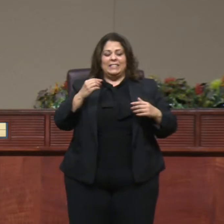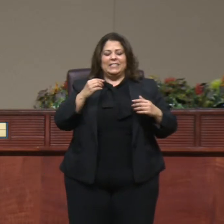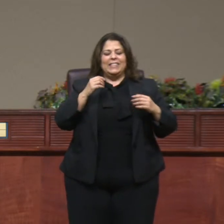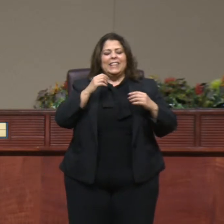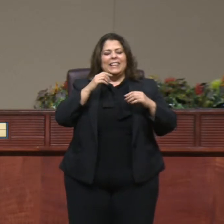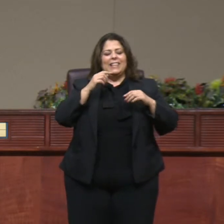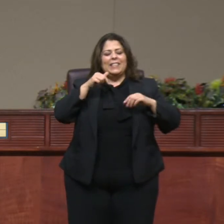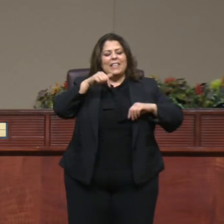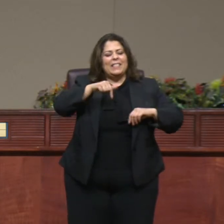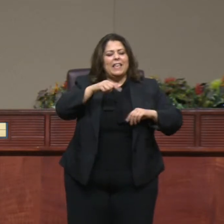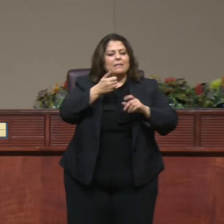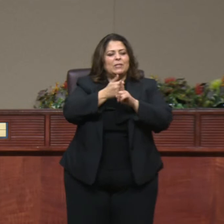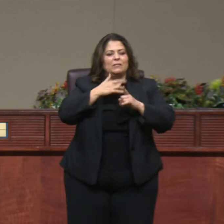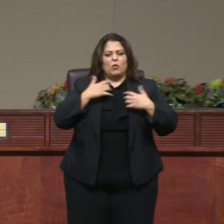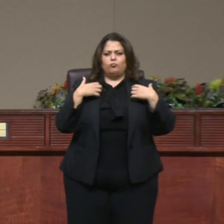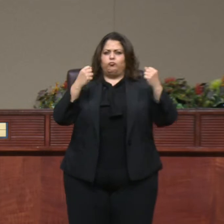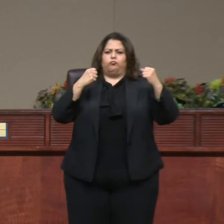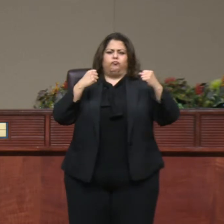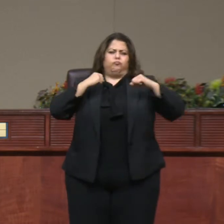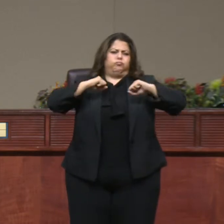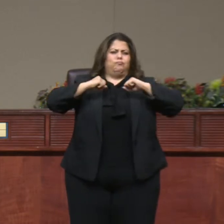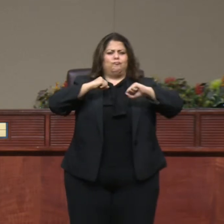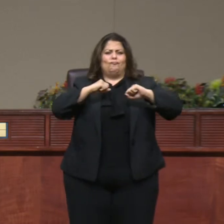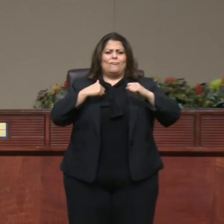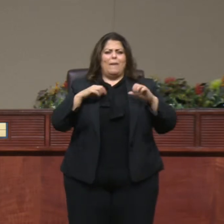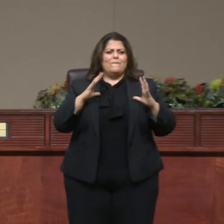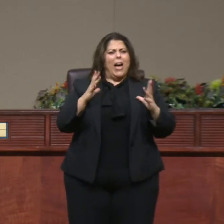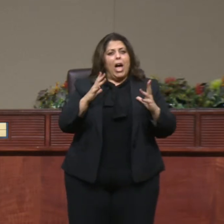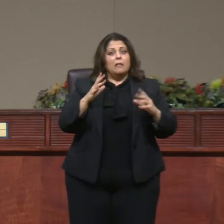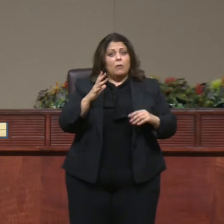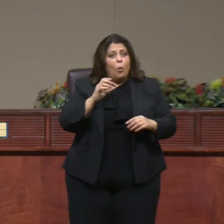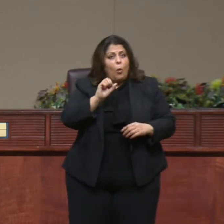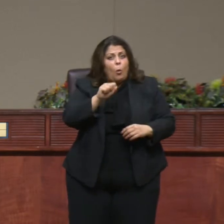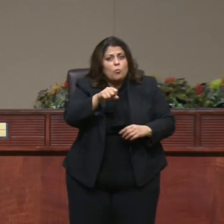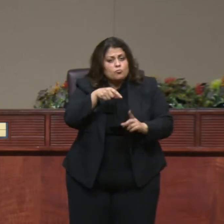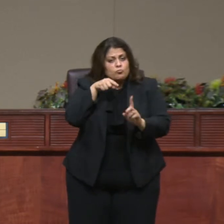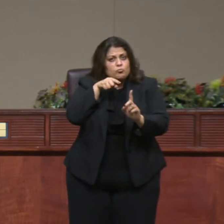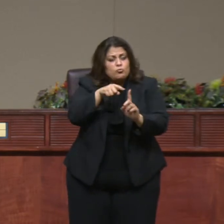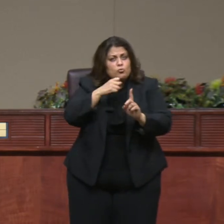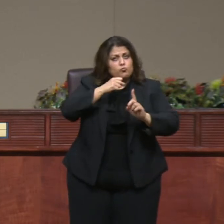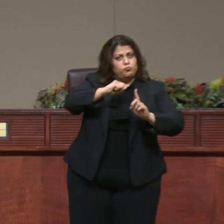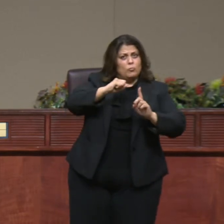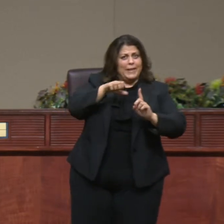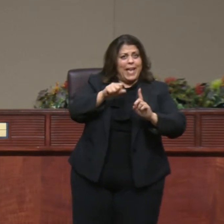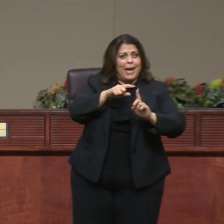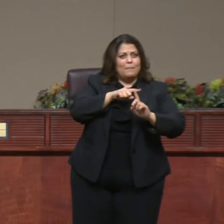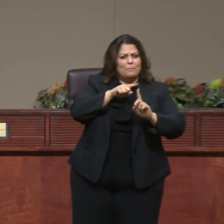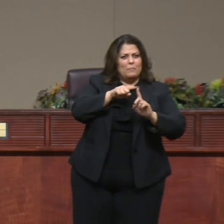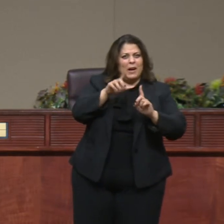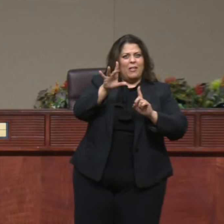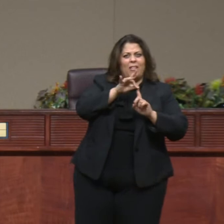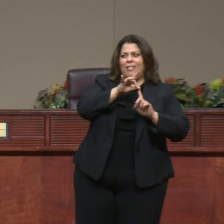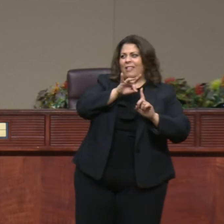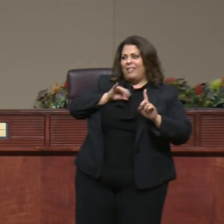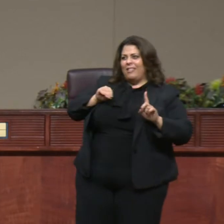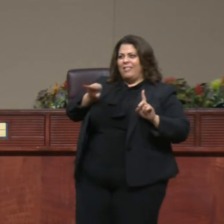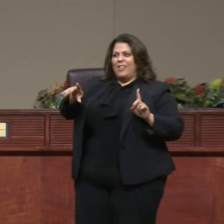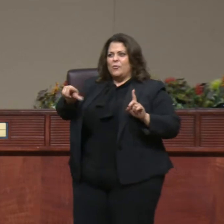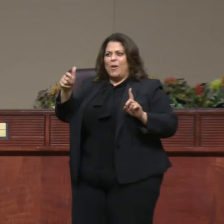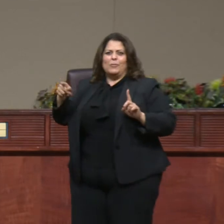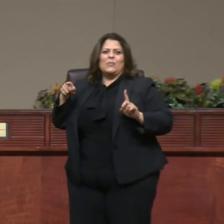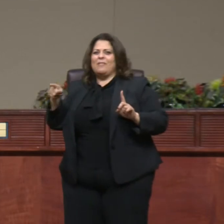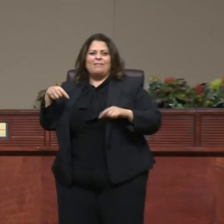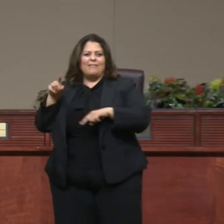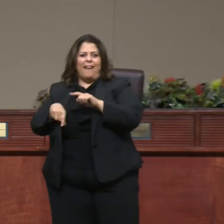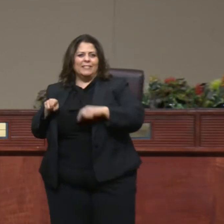That there are plenty of people who are very susceptible to this disease. Regarding to the questions about